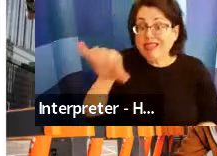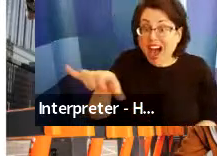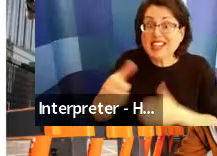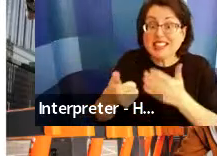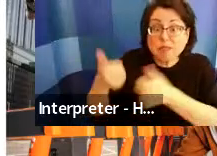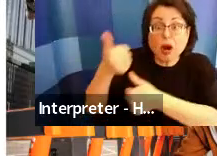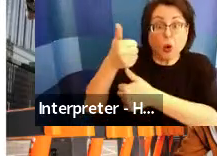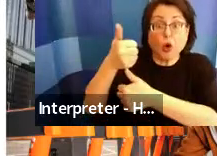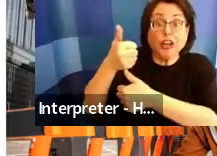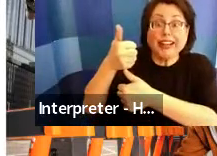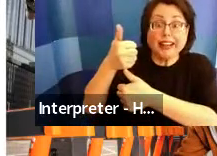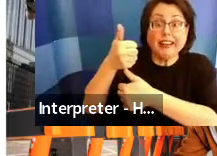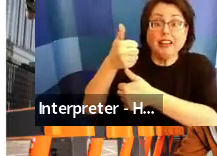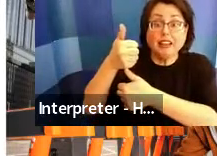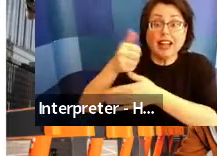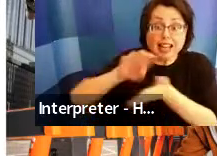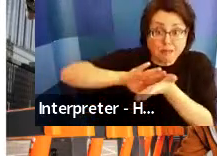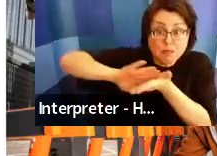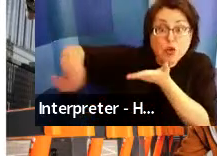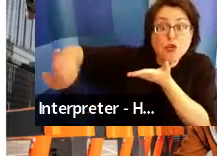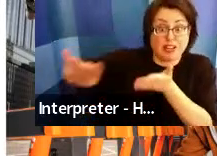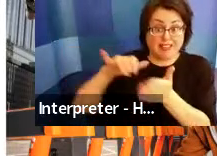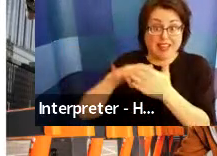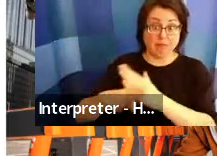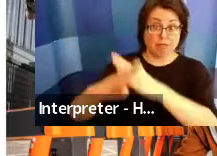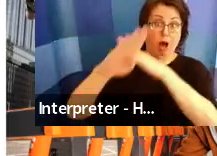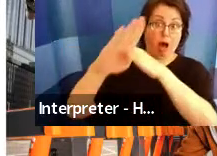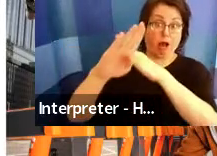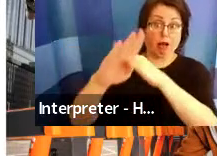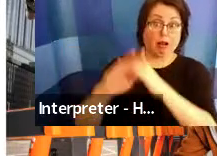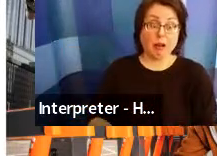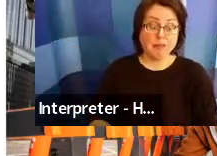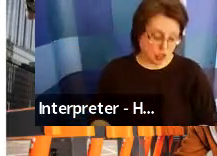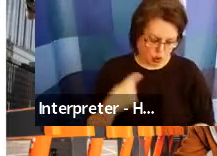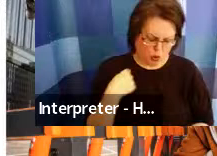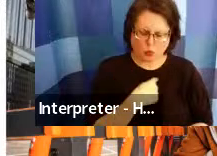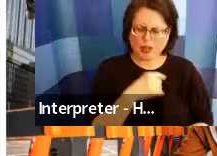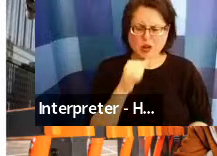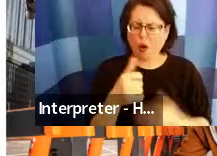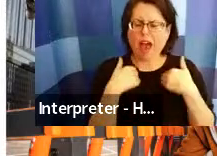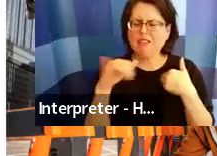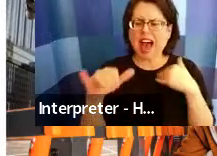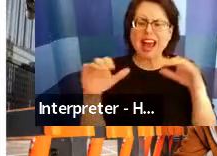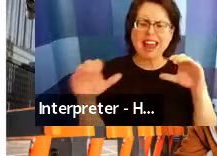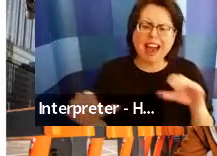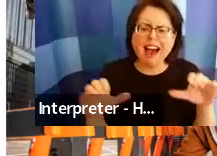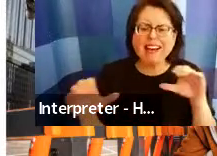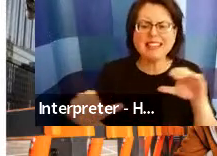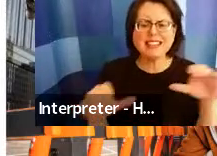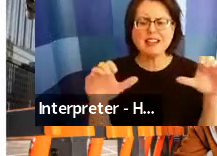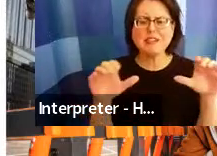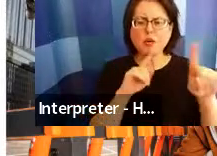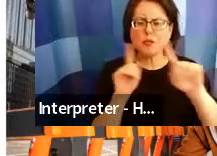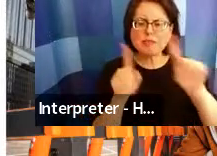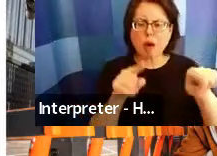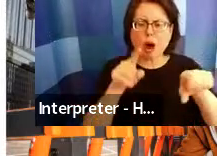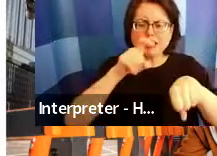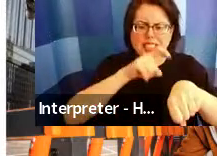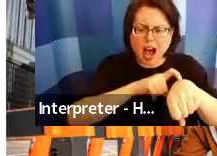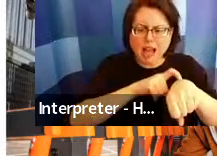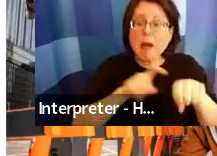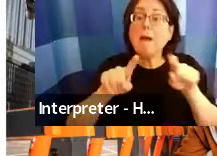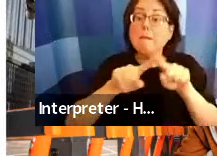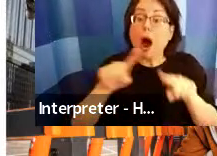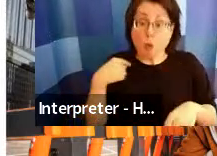have active issues to resolve that are reported from members of the community, we are